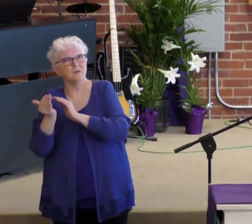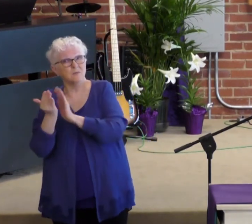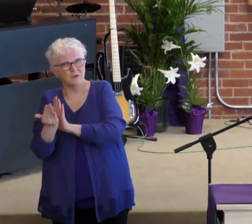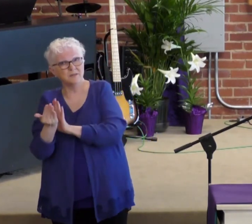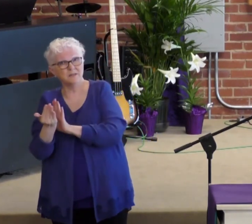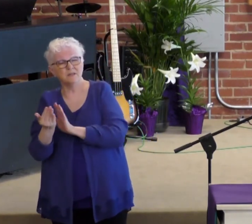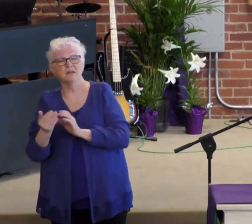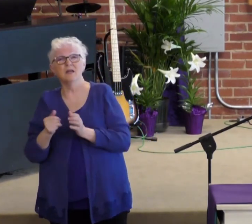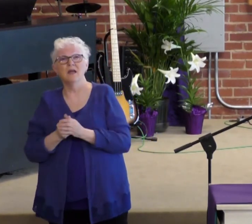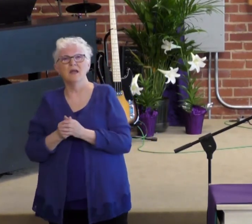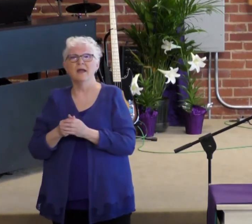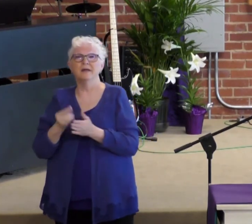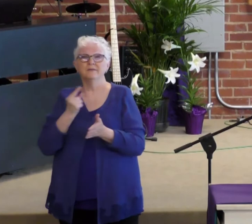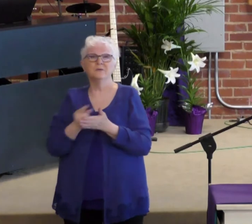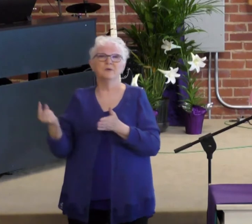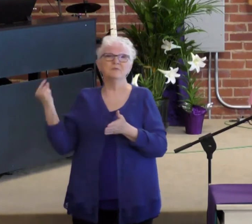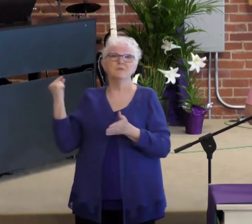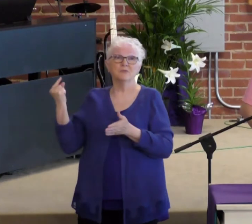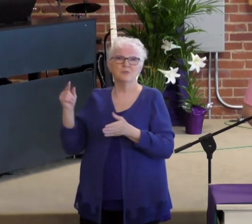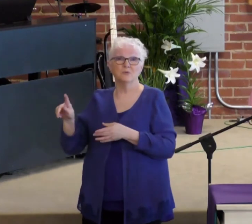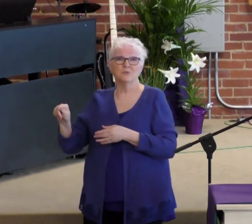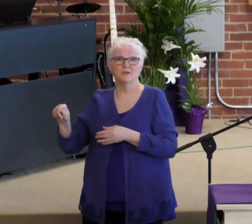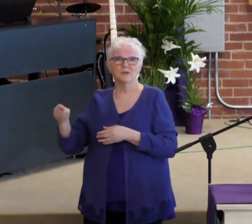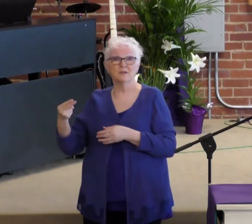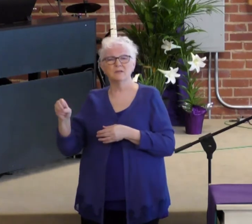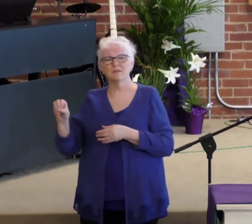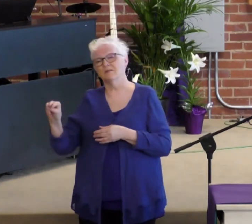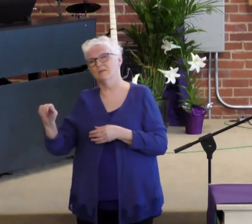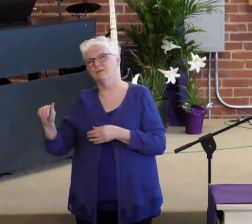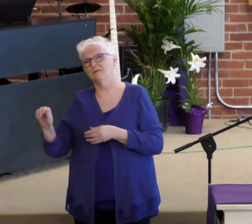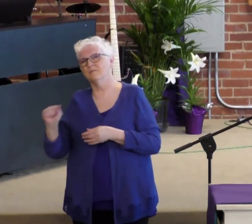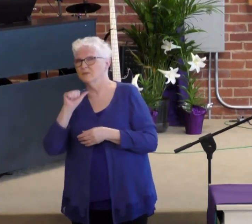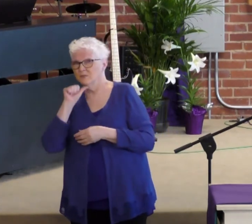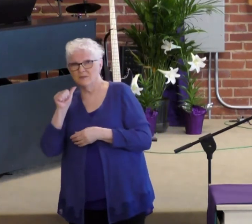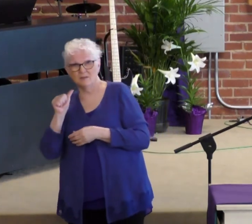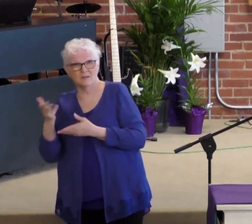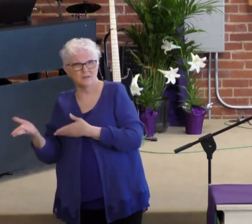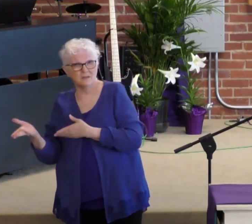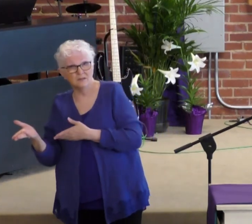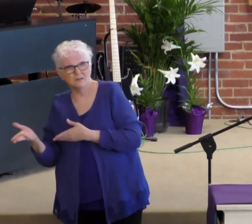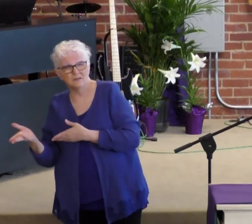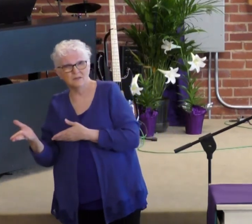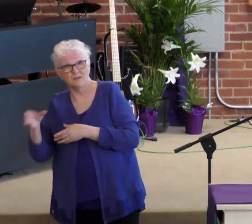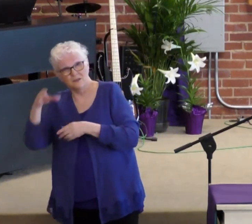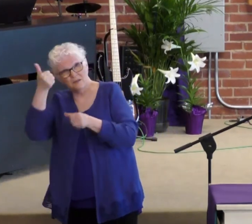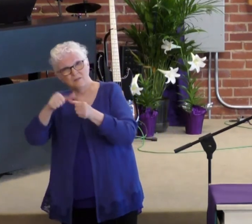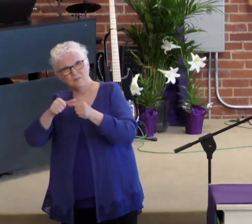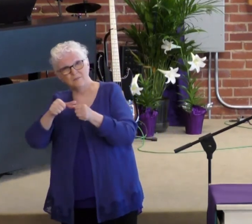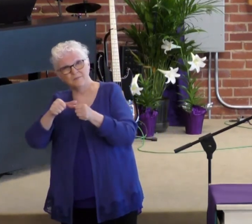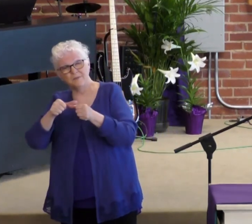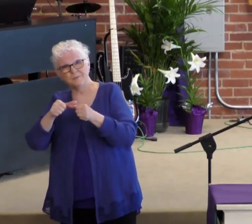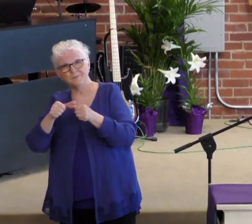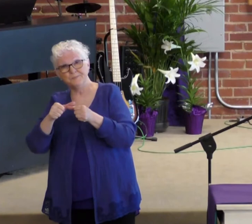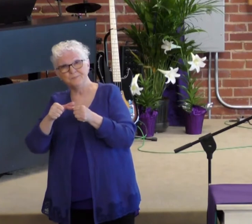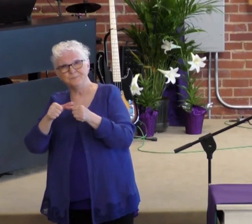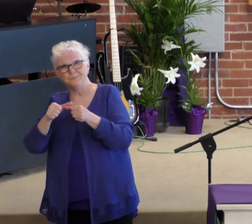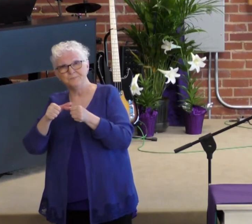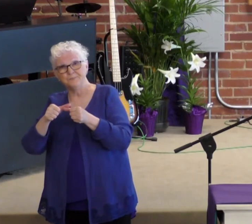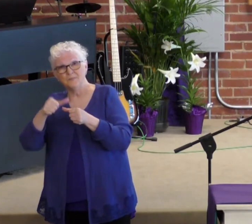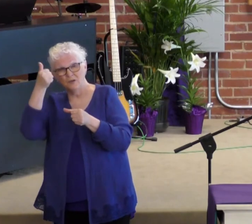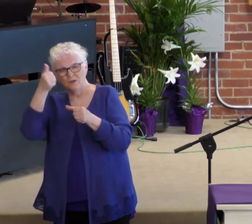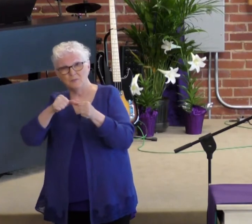present. And He gave them the very same message. Do you remember what the message is that I read a few minutes ago on both